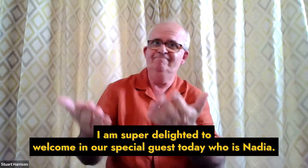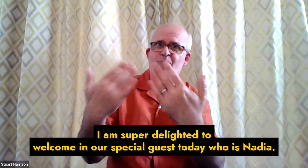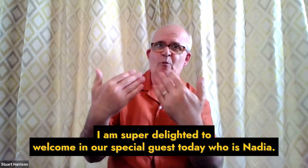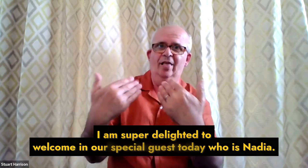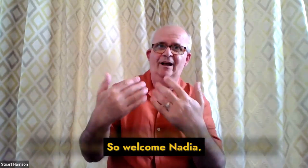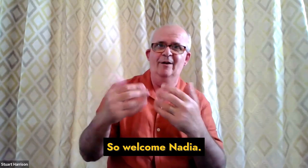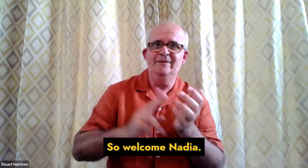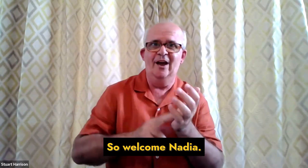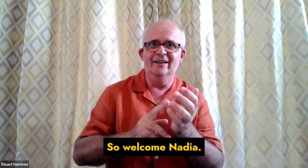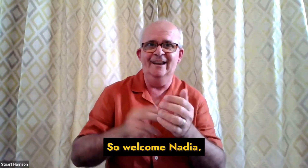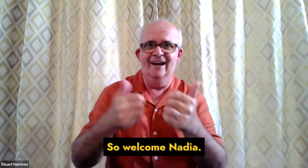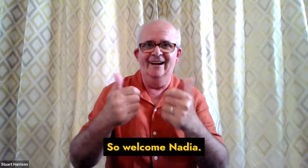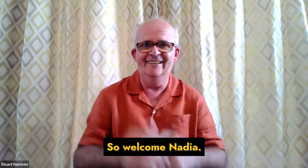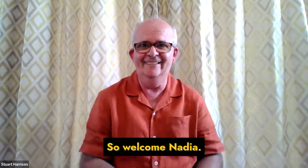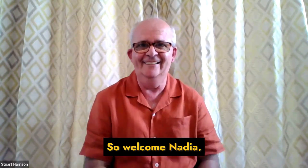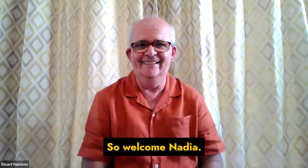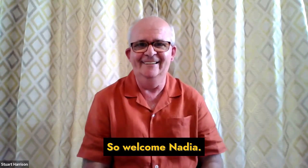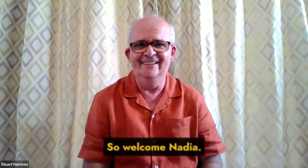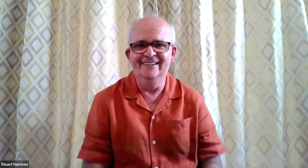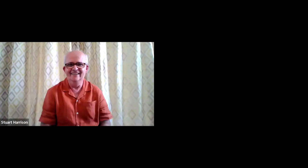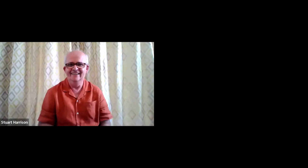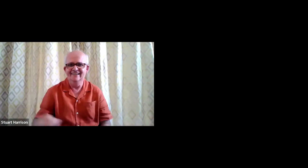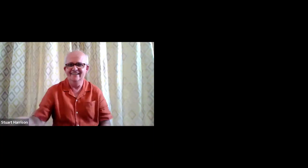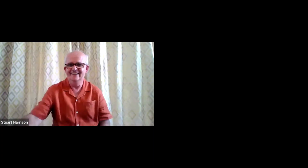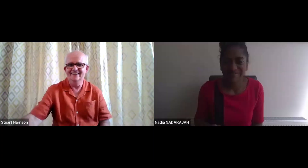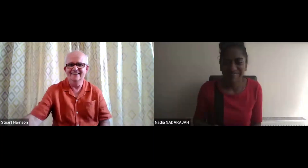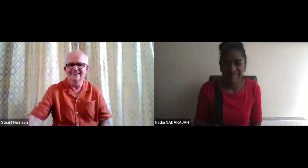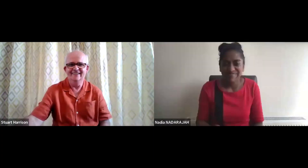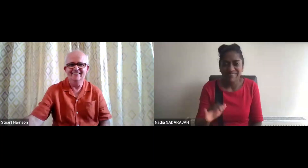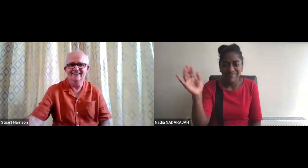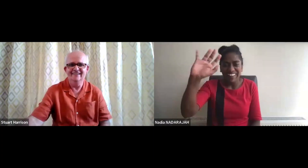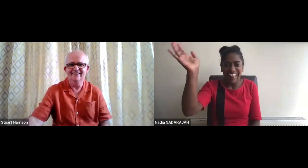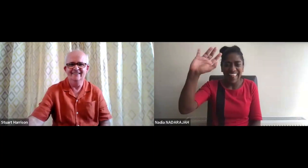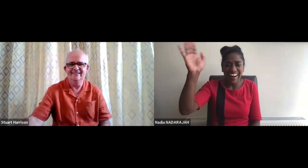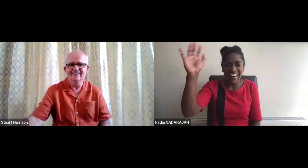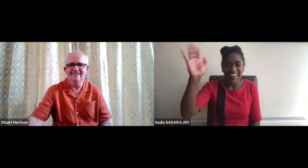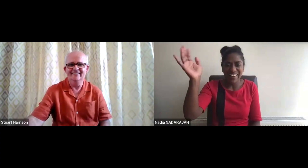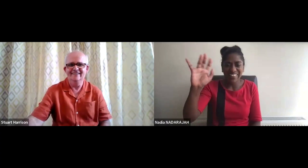Nadia. So welcome, Nadia.